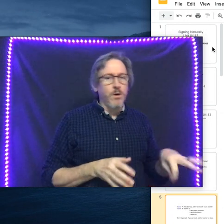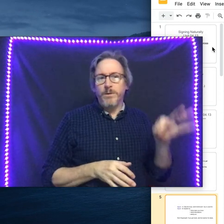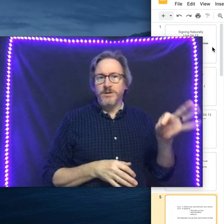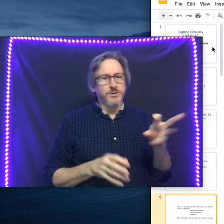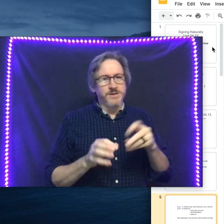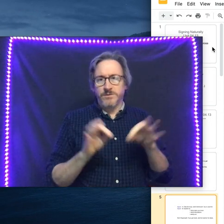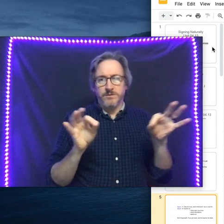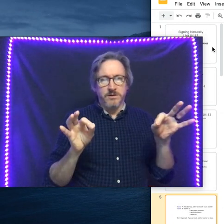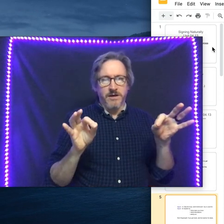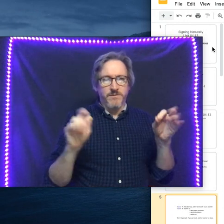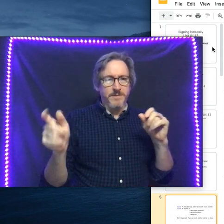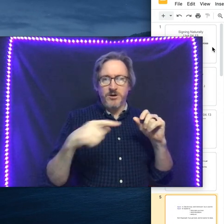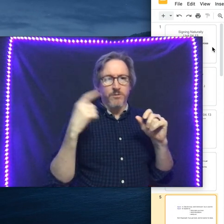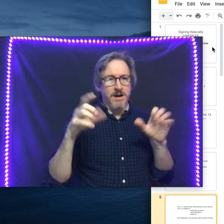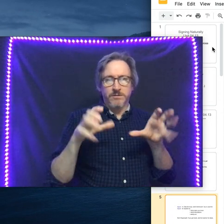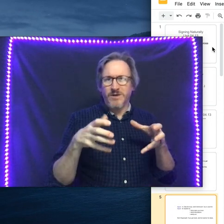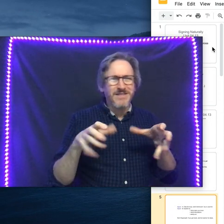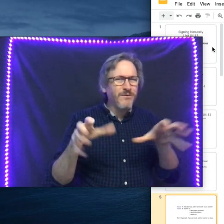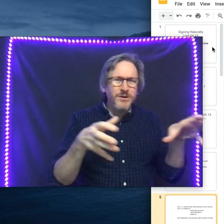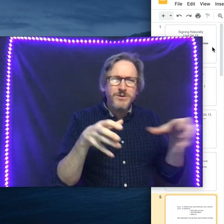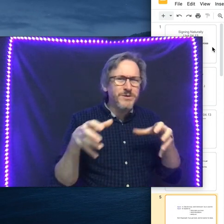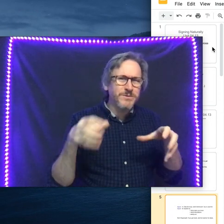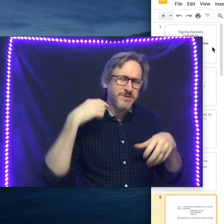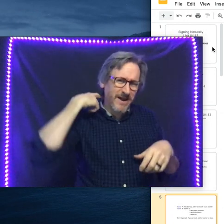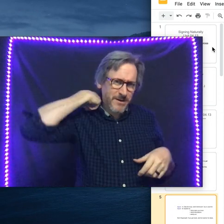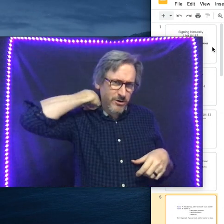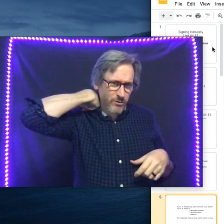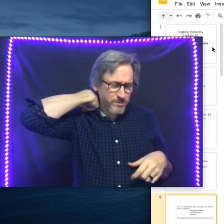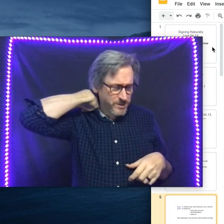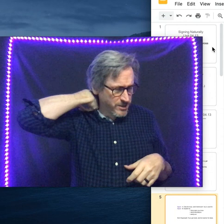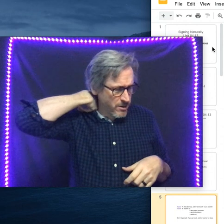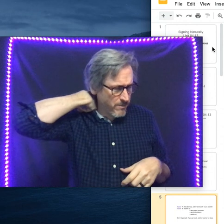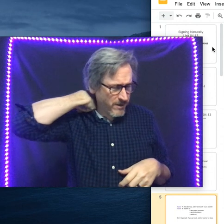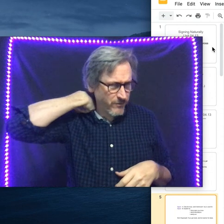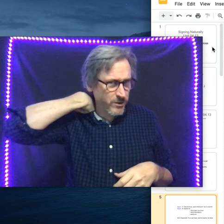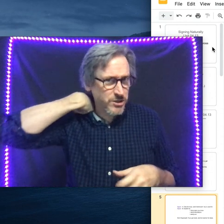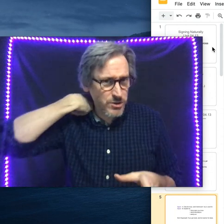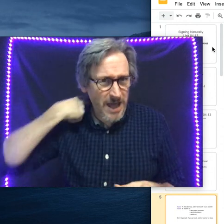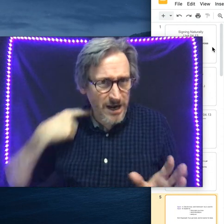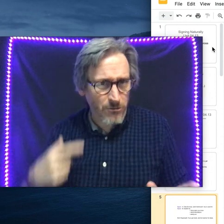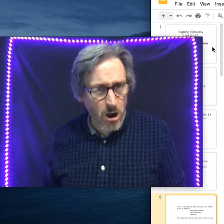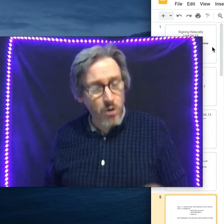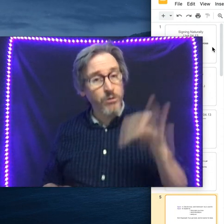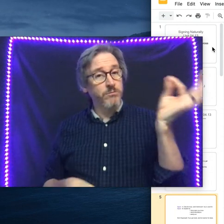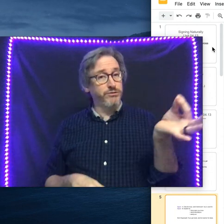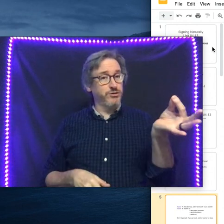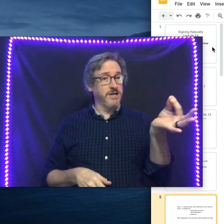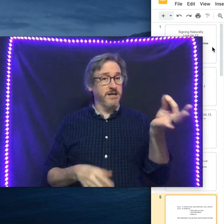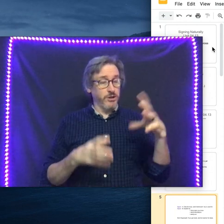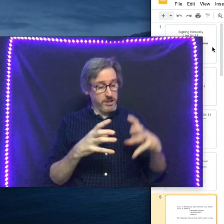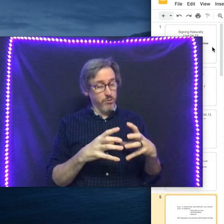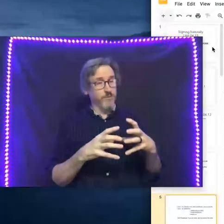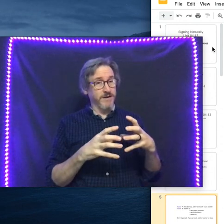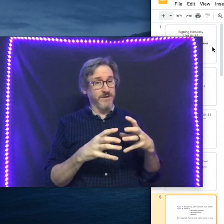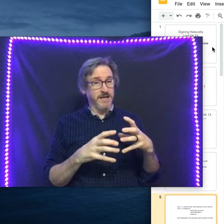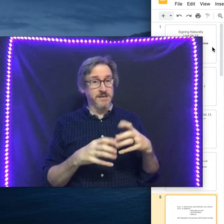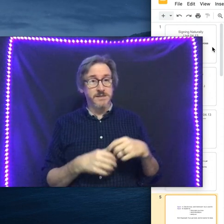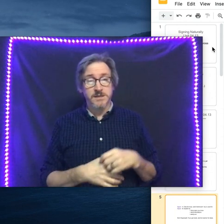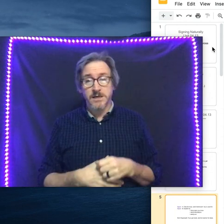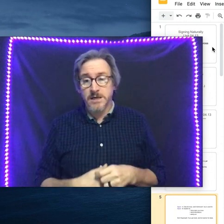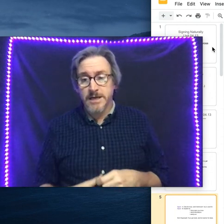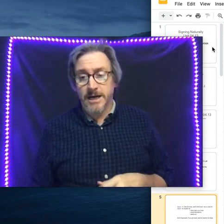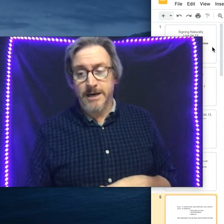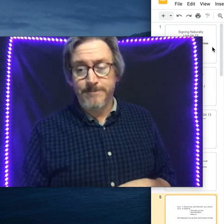So what we would do is everybody would go around. I think we usually would divide into groups, but if you can do that on your own, take a look at your ring of